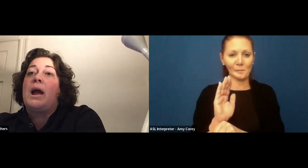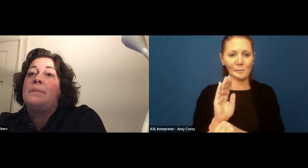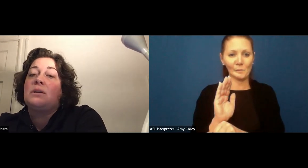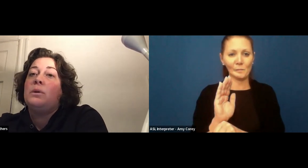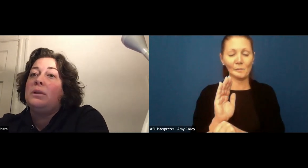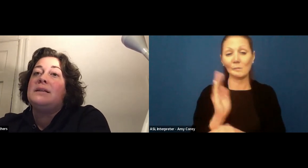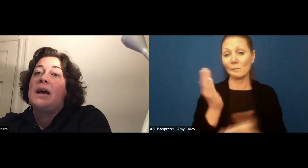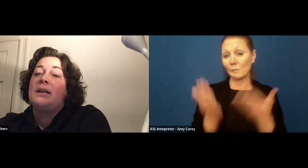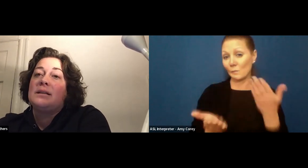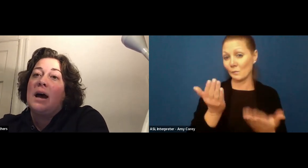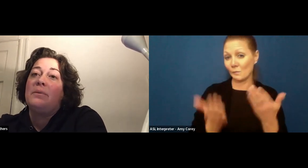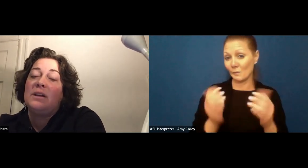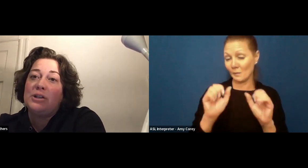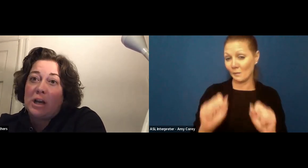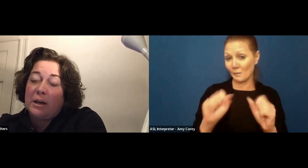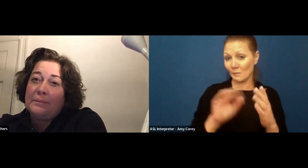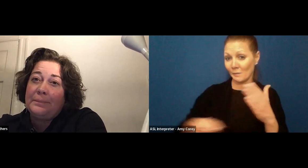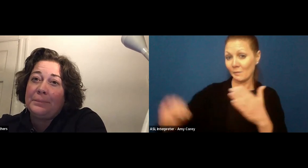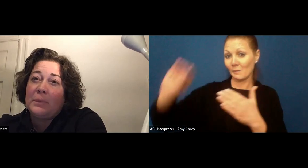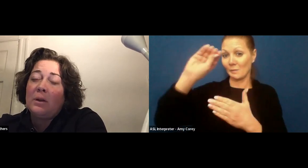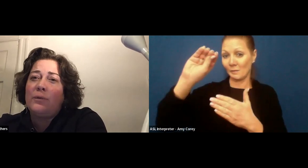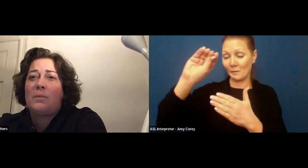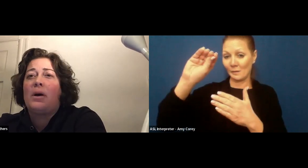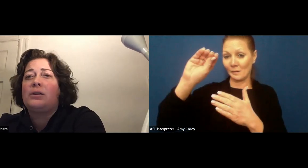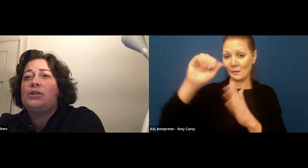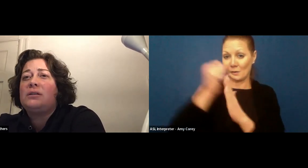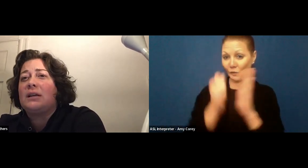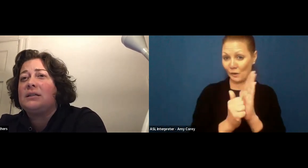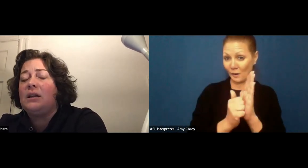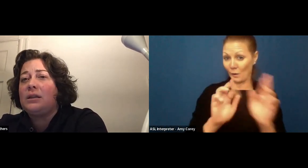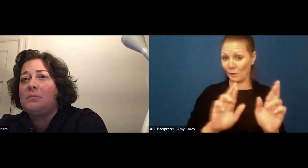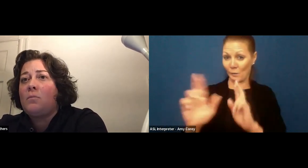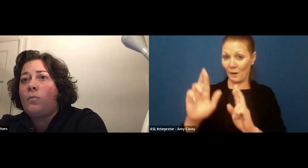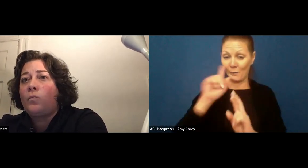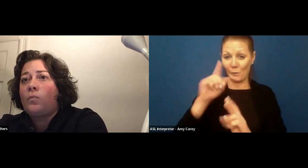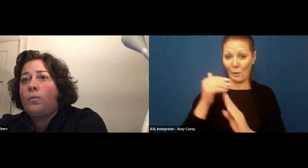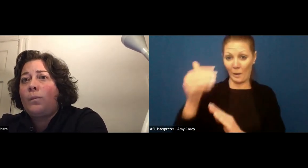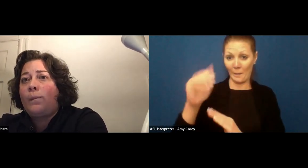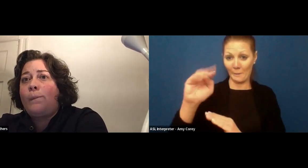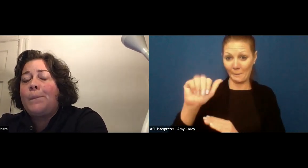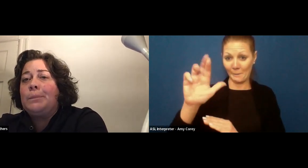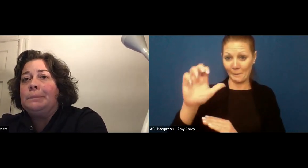So perhaps can we place that at the top of the agenda for the March 16th?